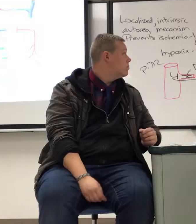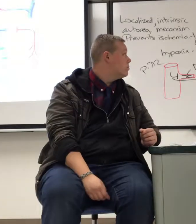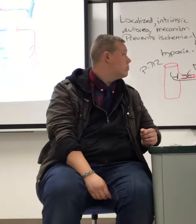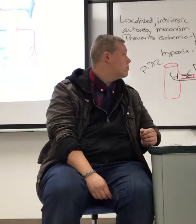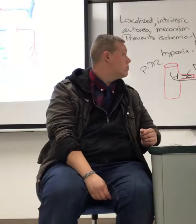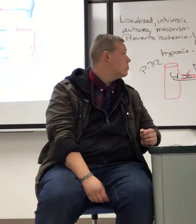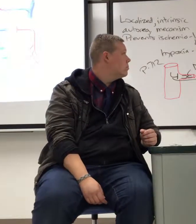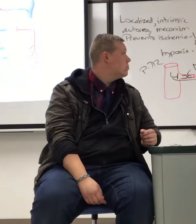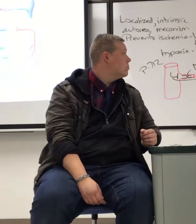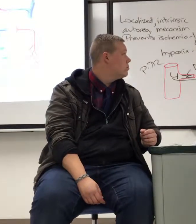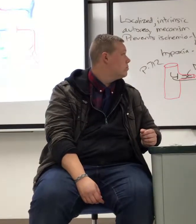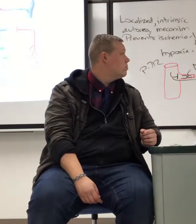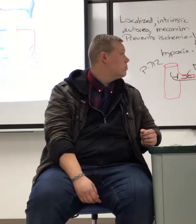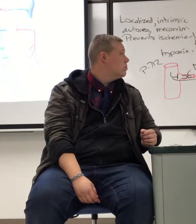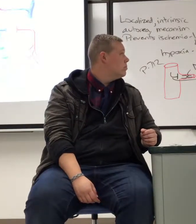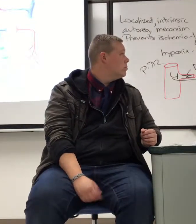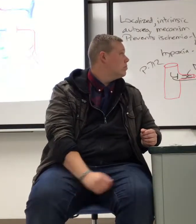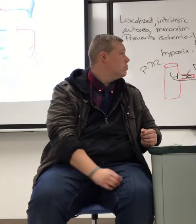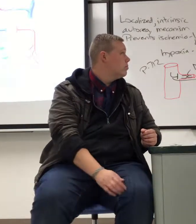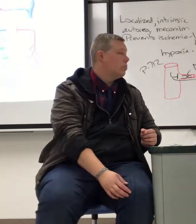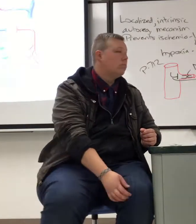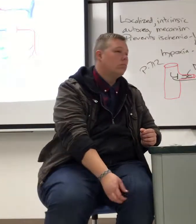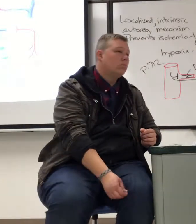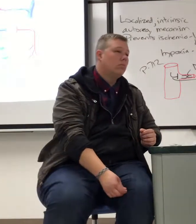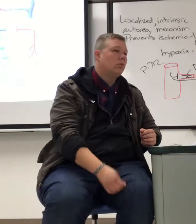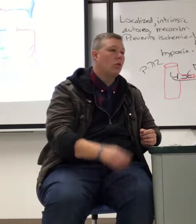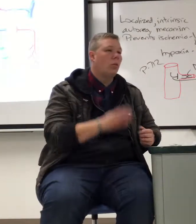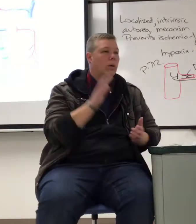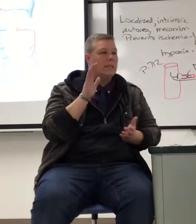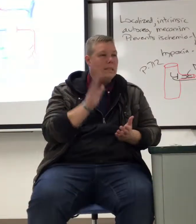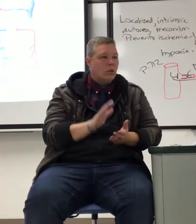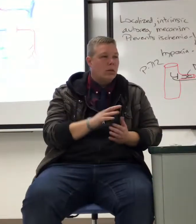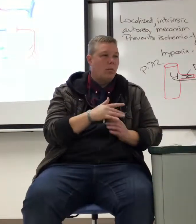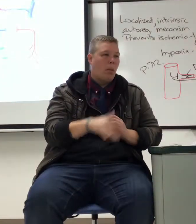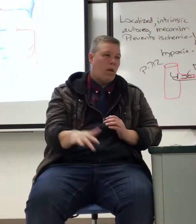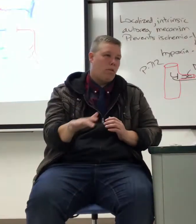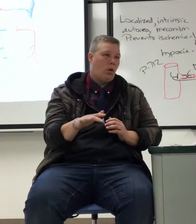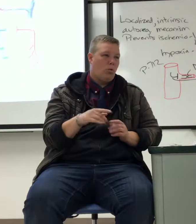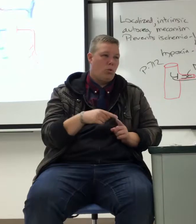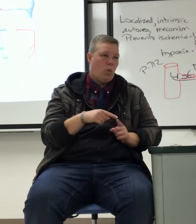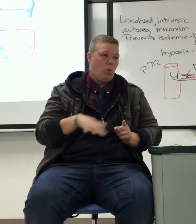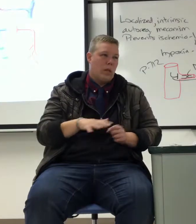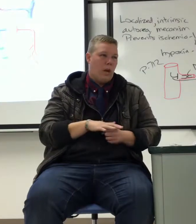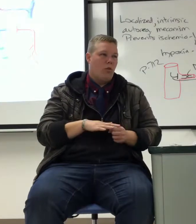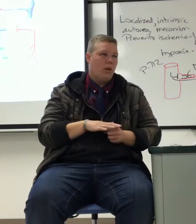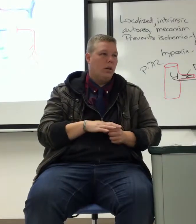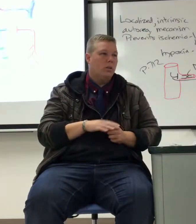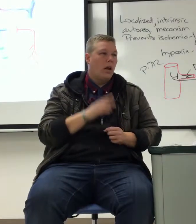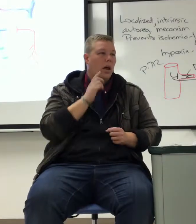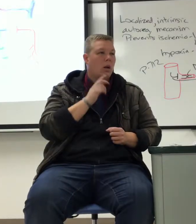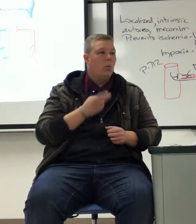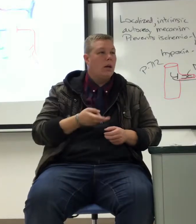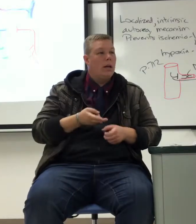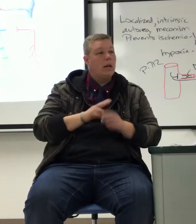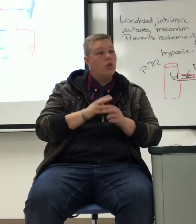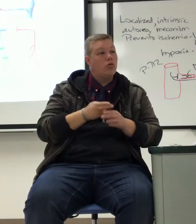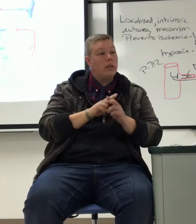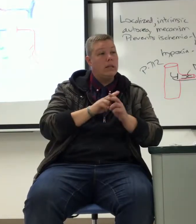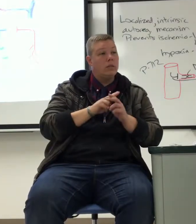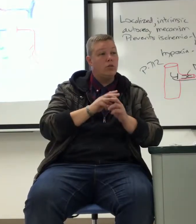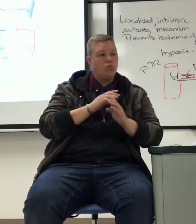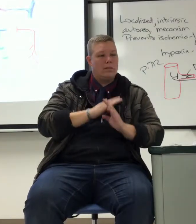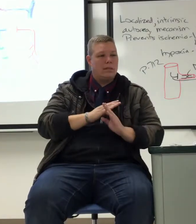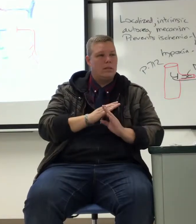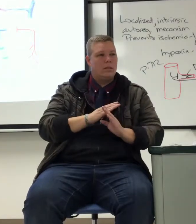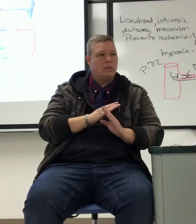you'll decrease blood flow to those areas. You'll increase resistance, decrease blood flow